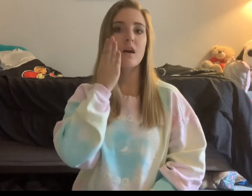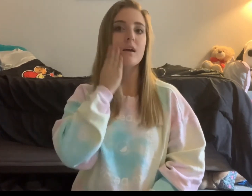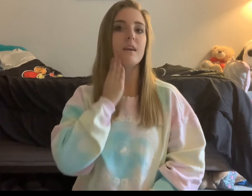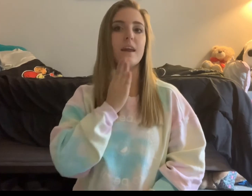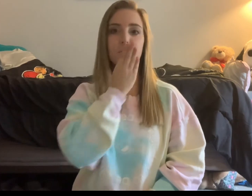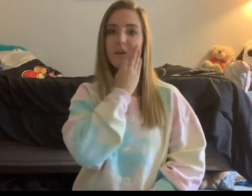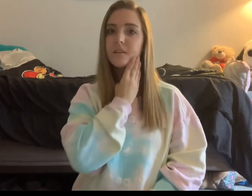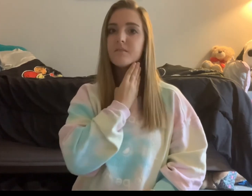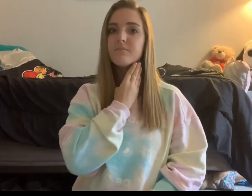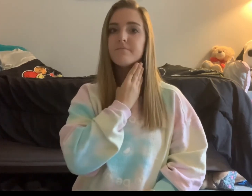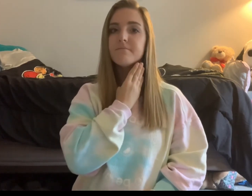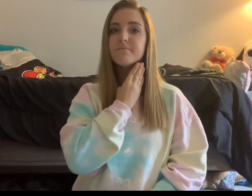napkin.